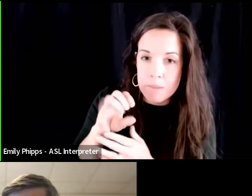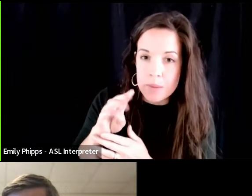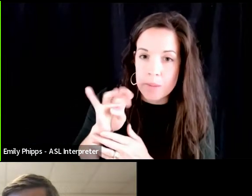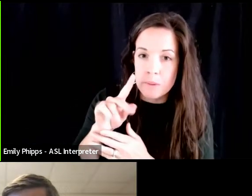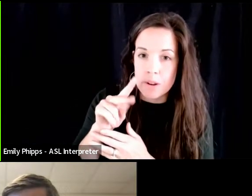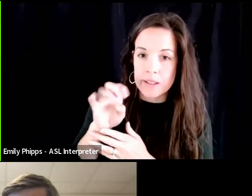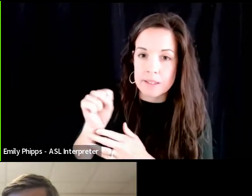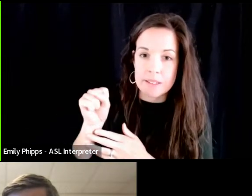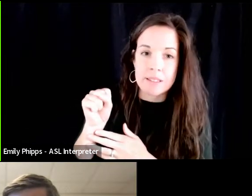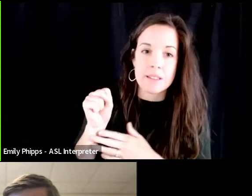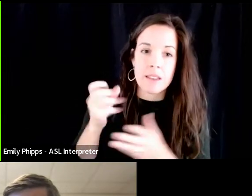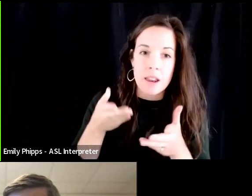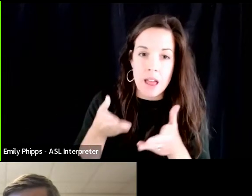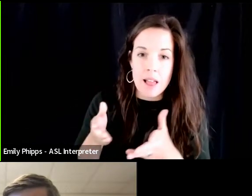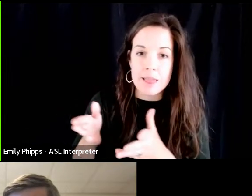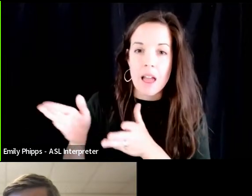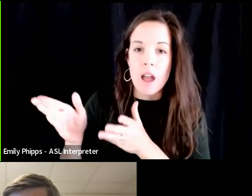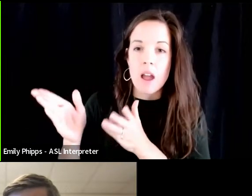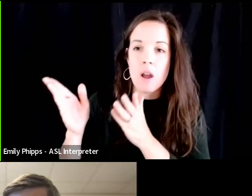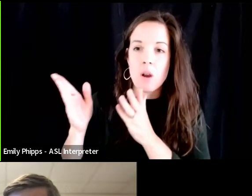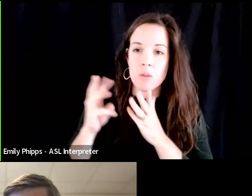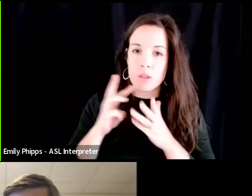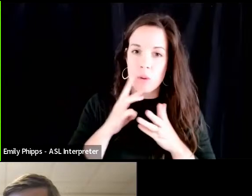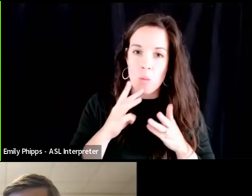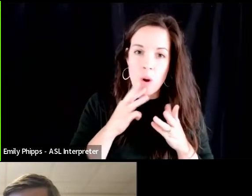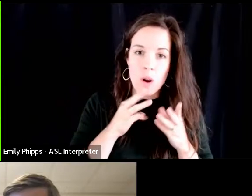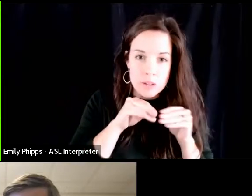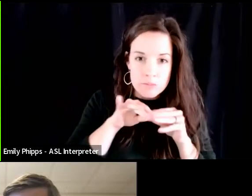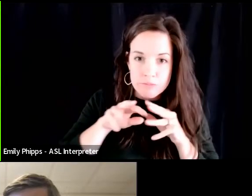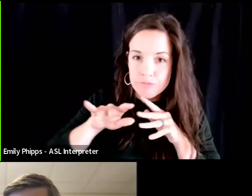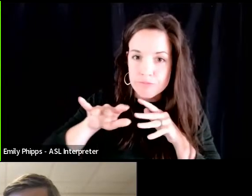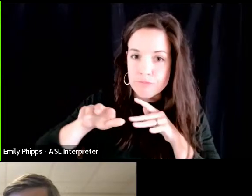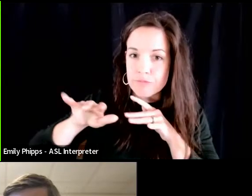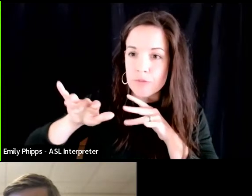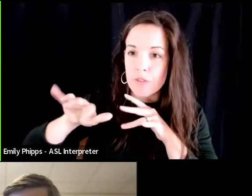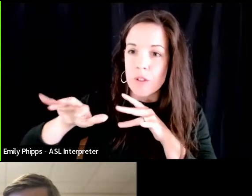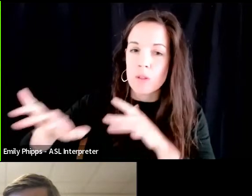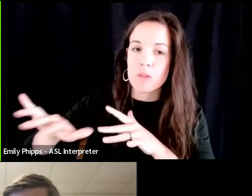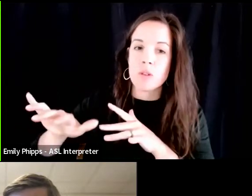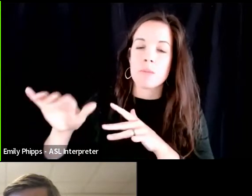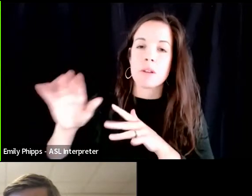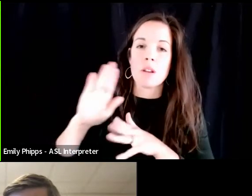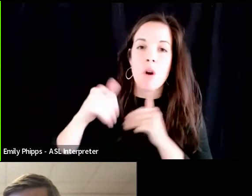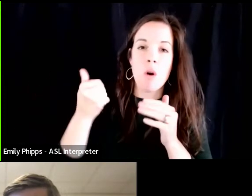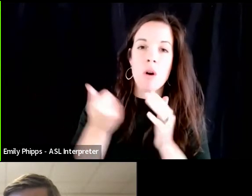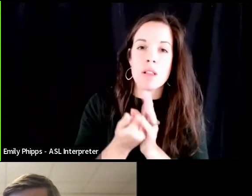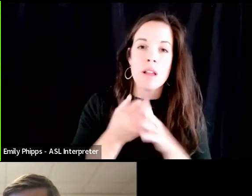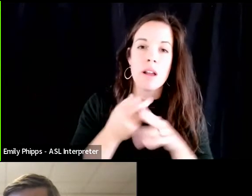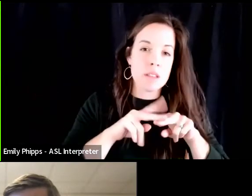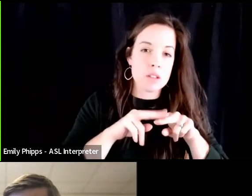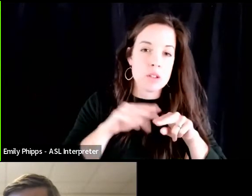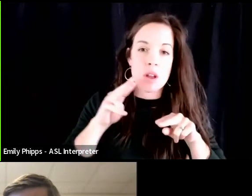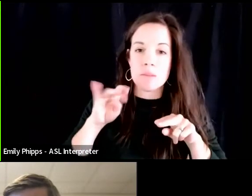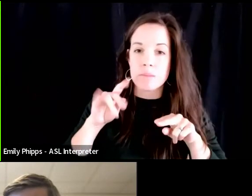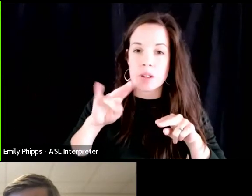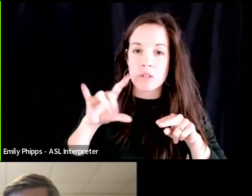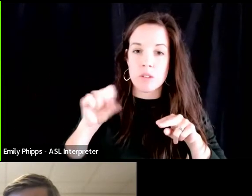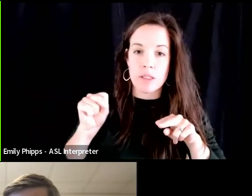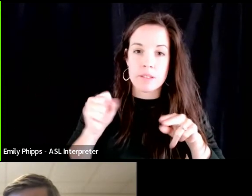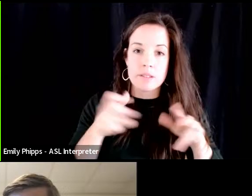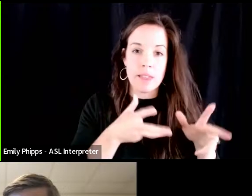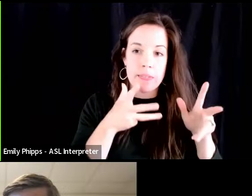allow the water to flow through, but all of the salts and minerals remain